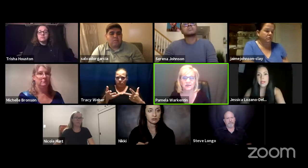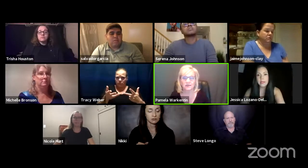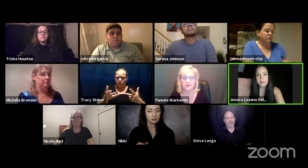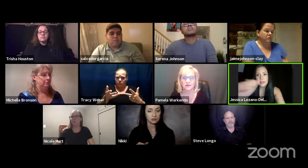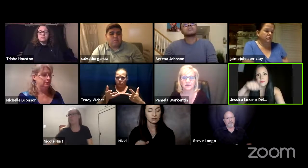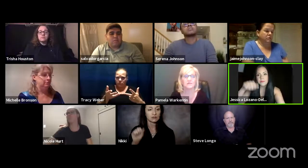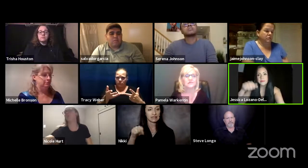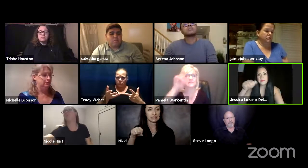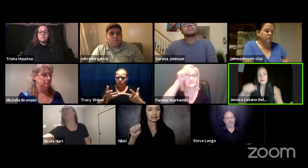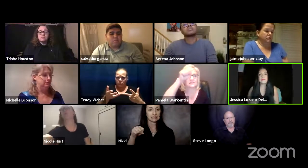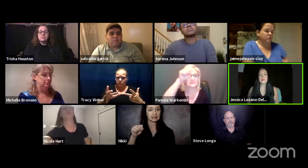Yes.